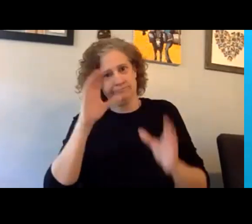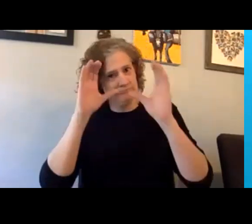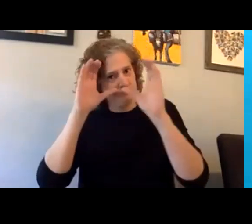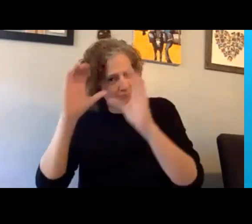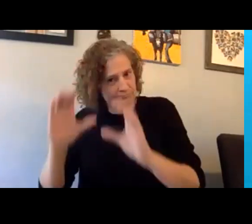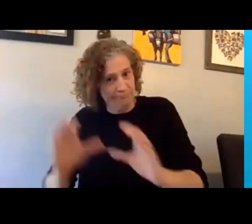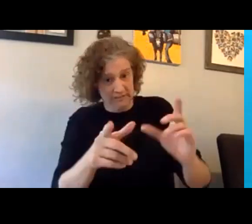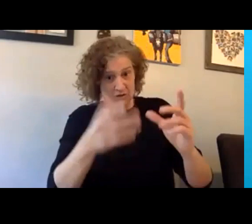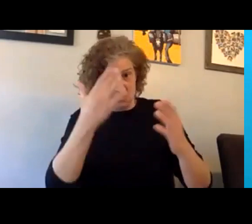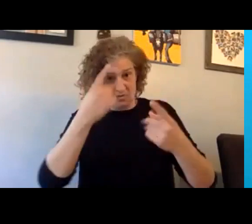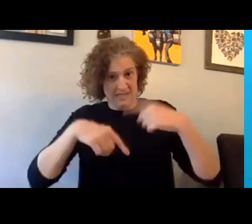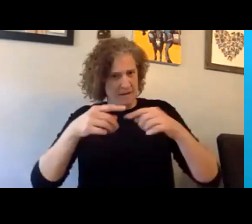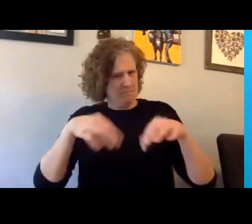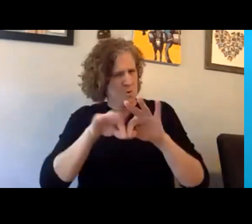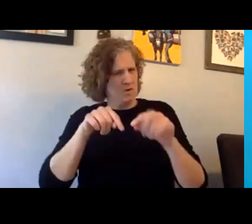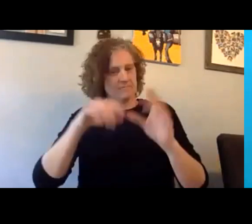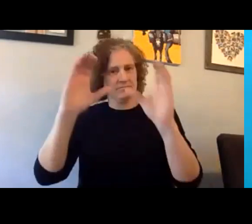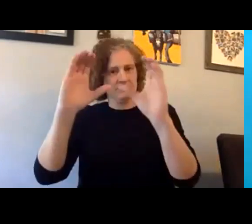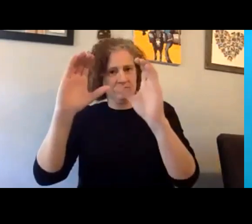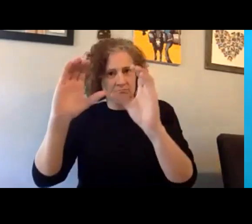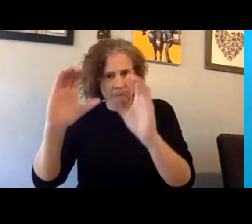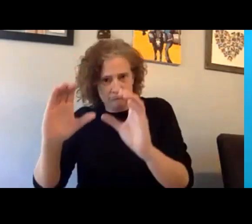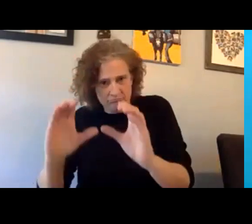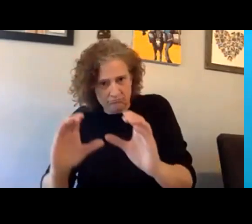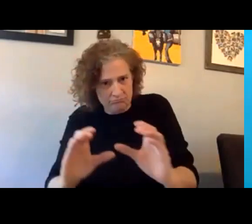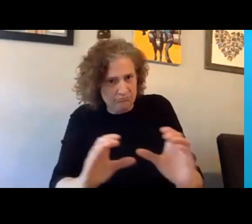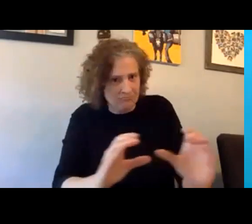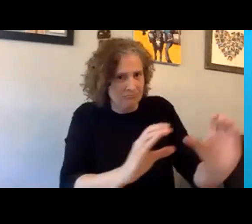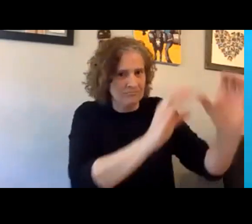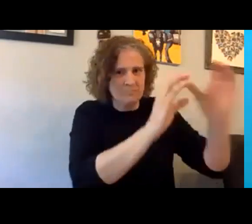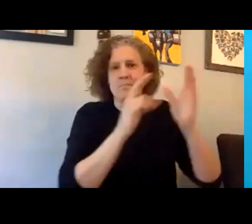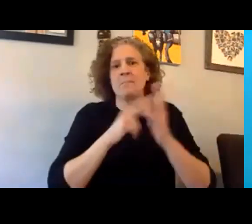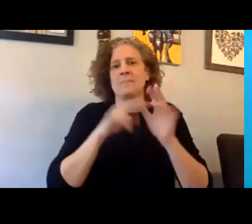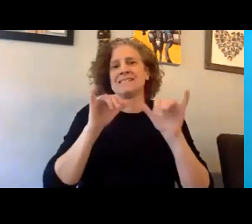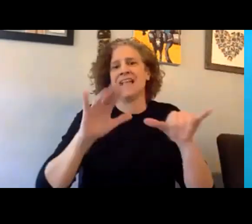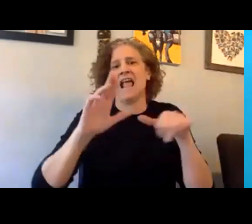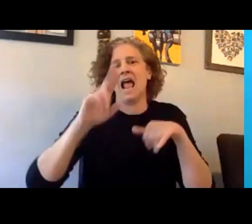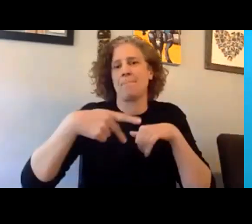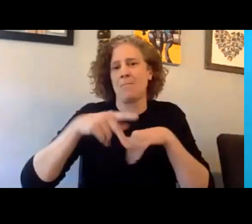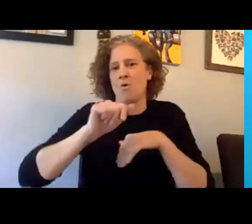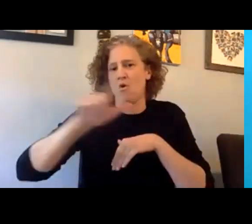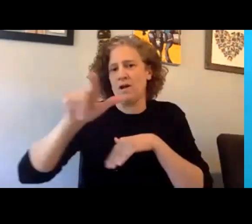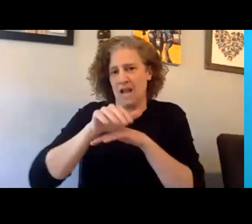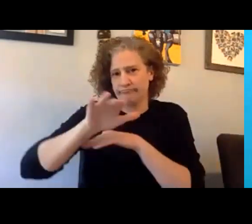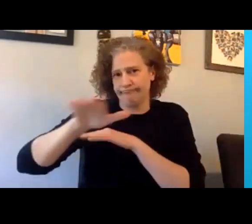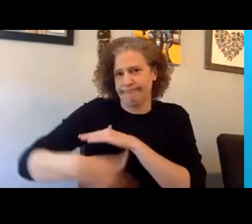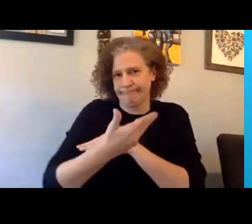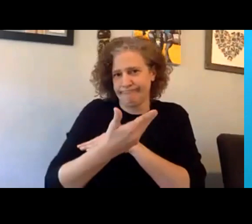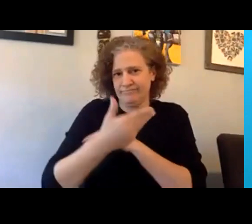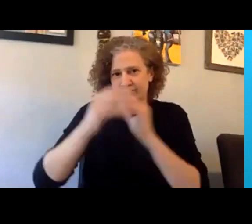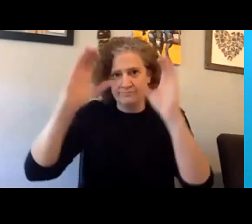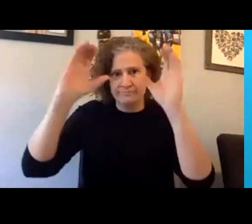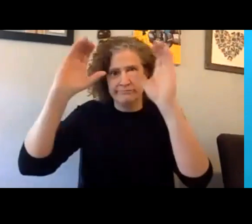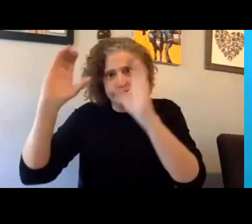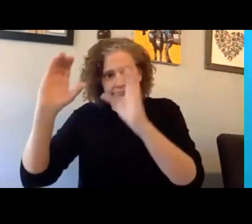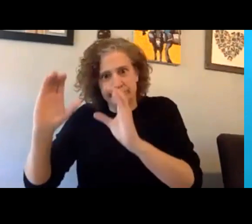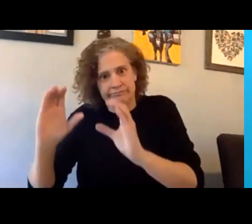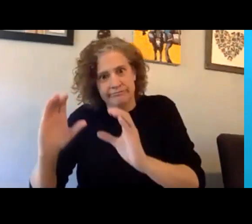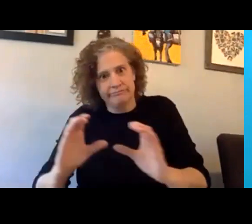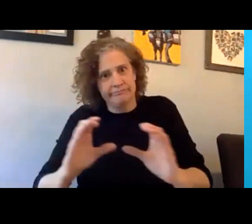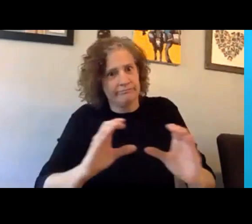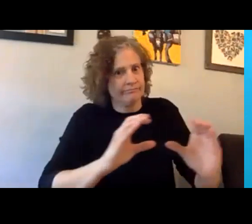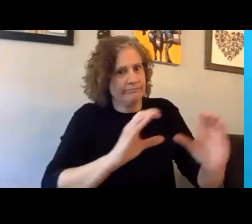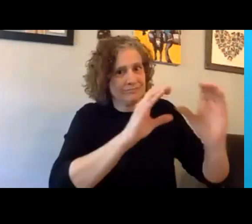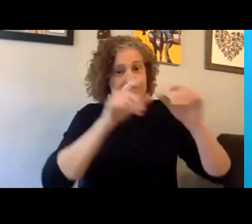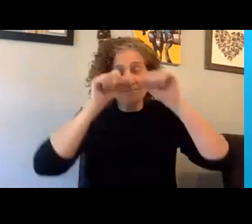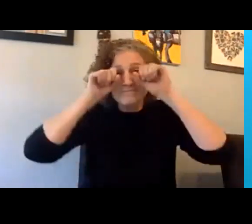Now, most kids are staying up late, right? Do you know the sign? This is an important one. You make C's and they kind of go, they go overnight. It means to stay